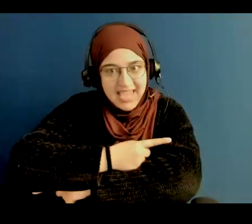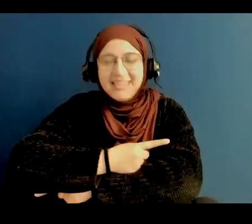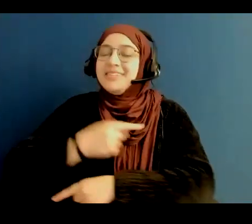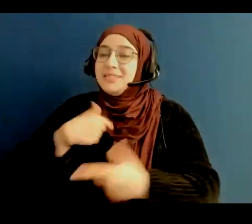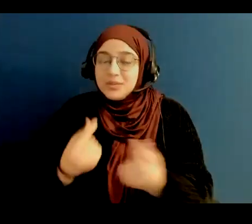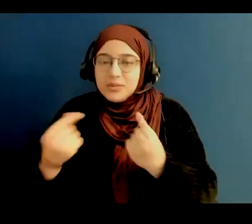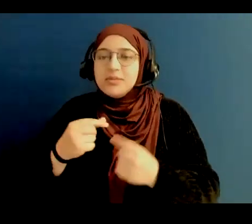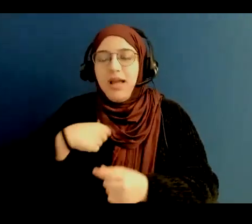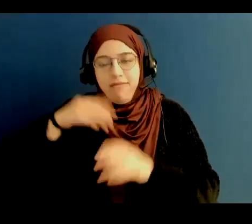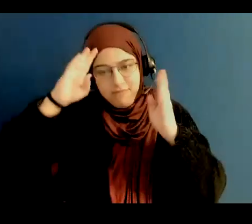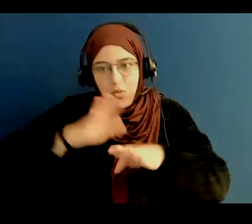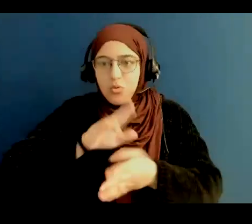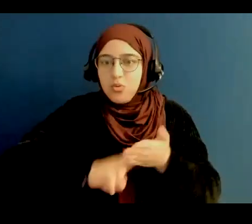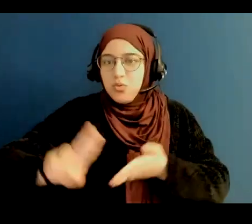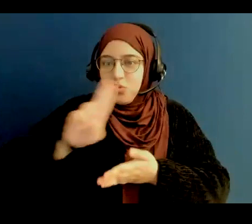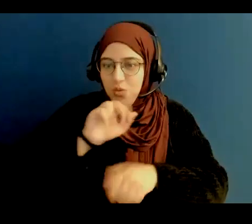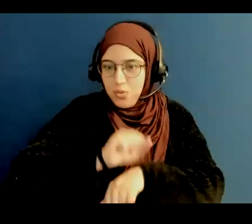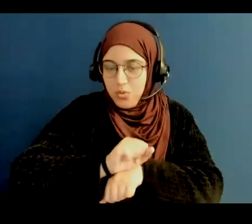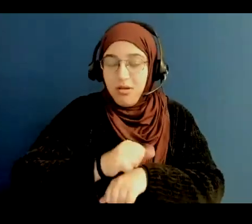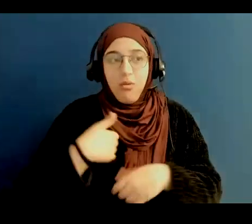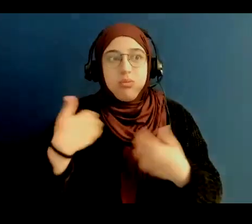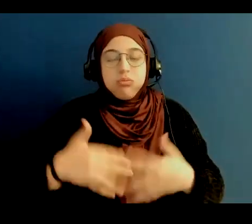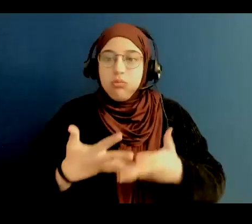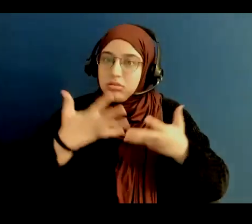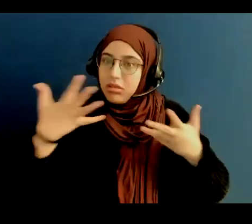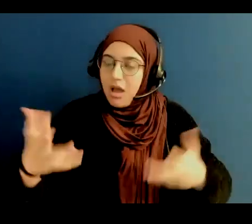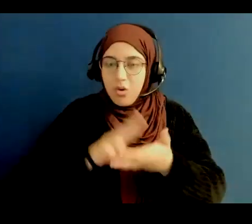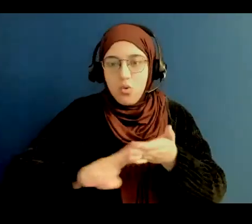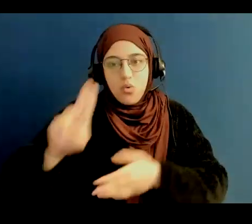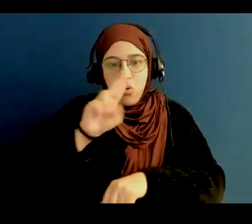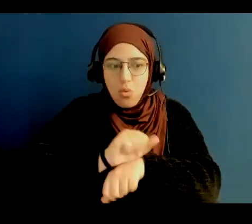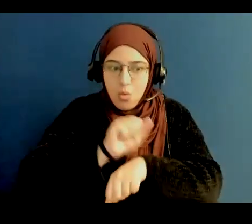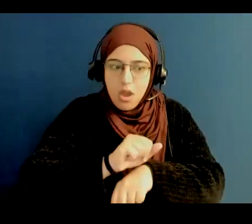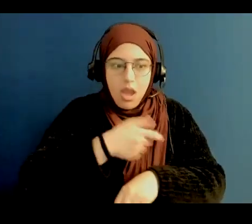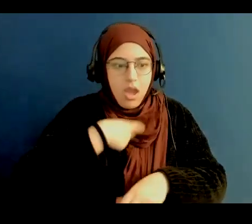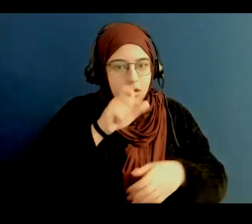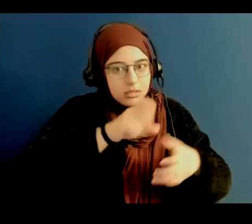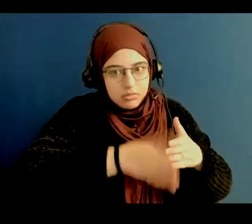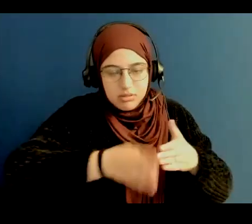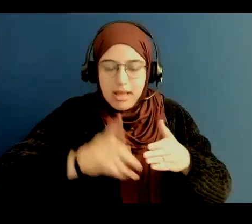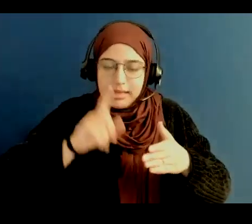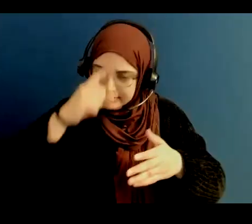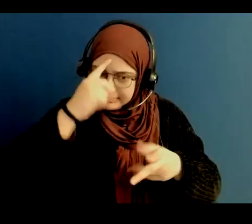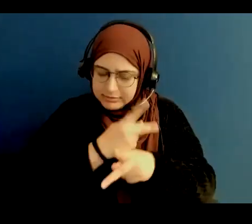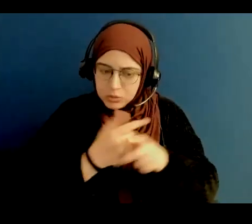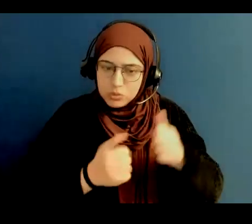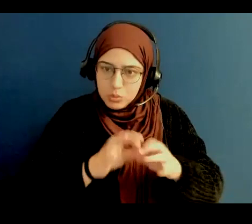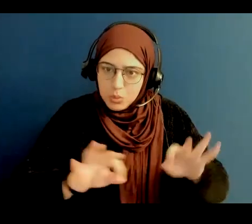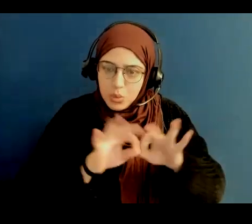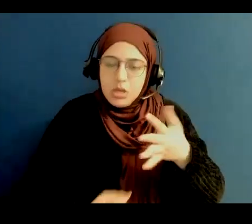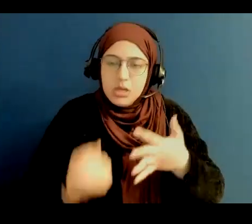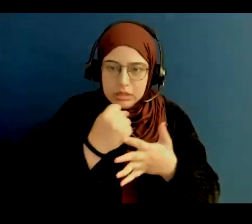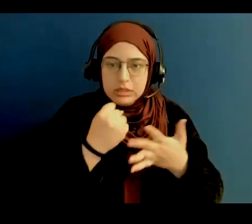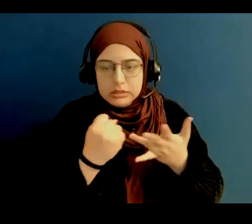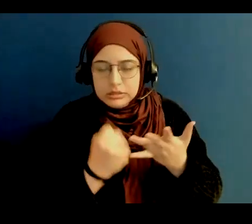so much university work that I need to get done. So I have to prioritize that. I've also went to the gym today. Now I would love